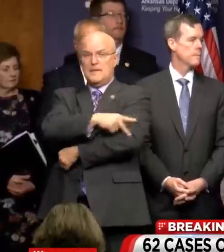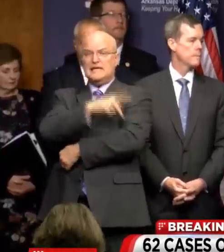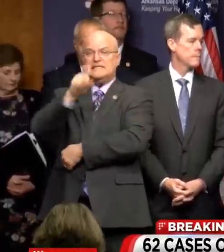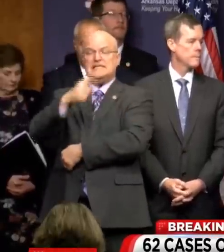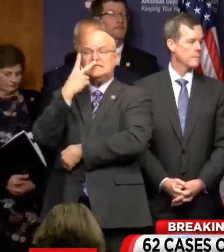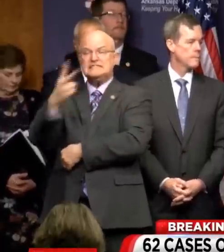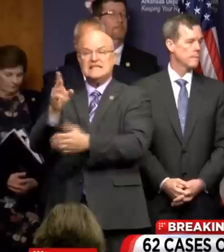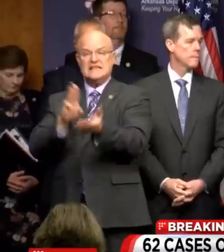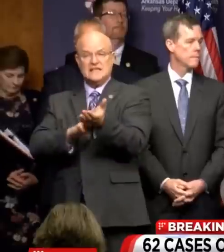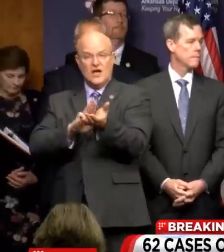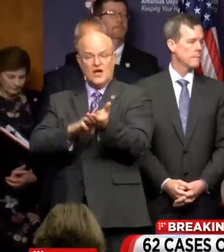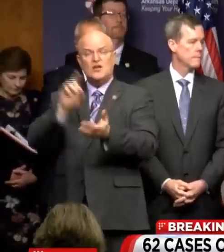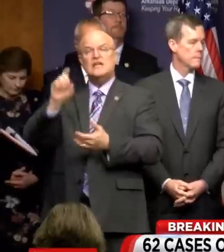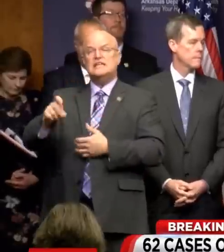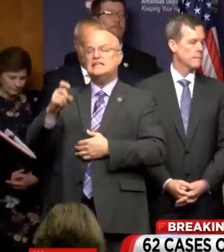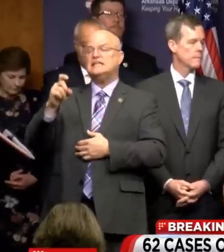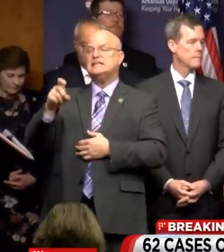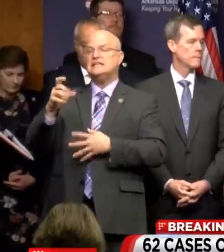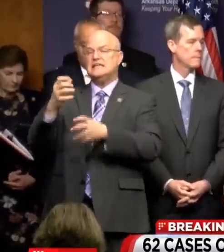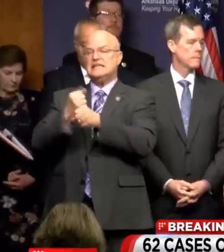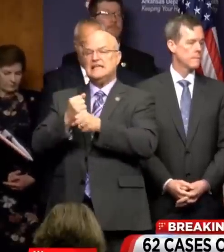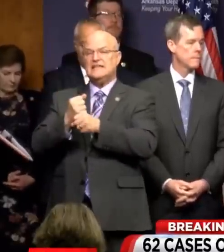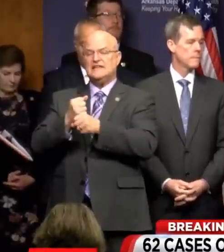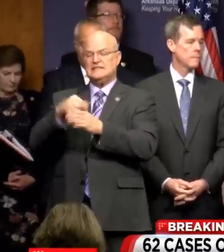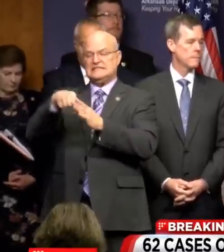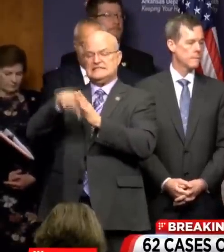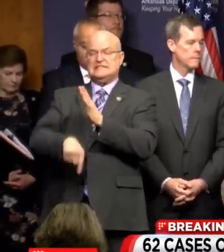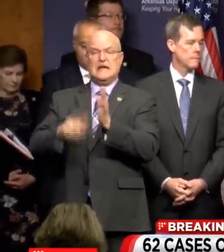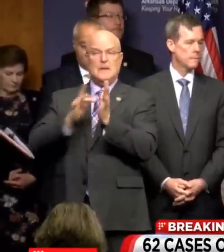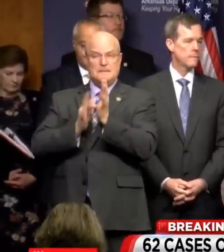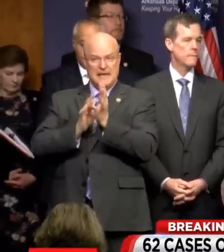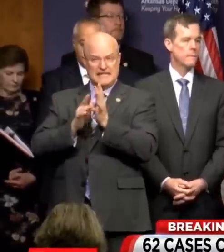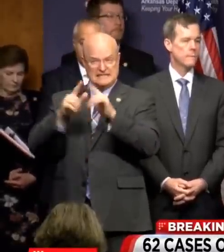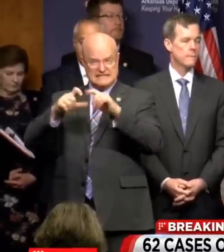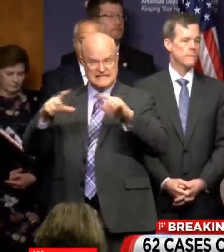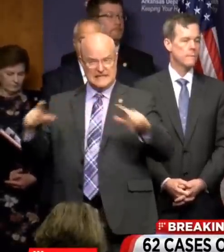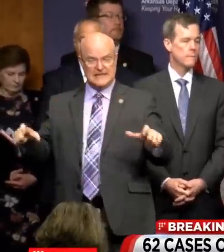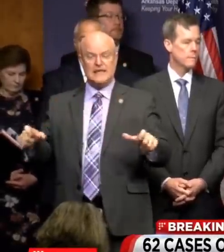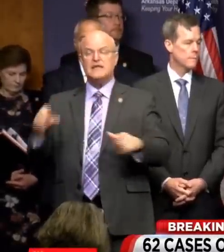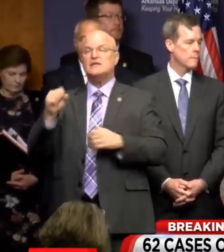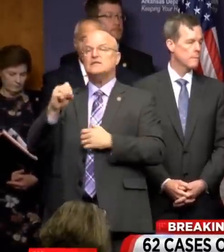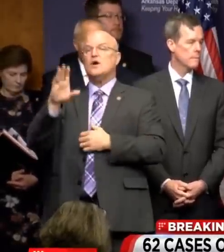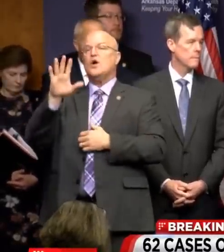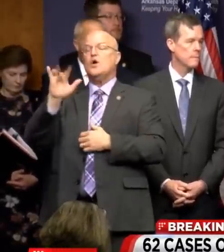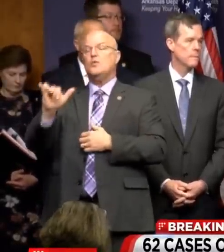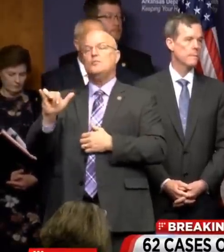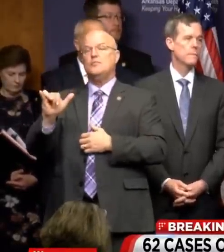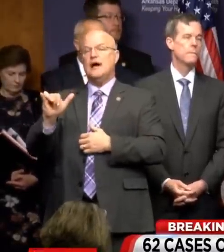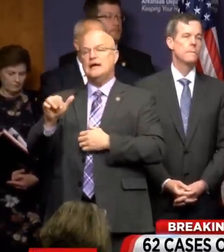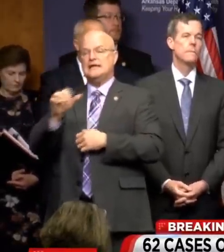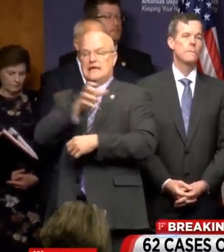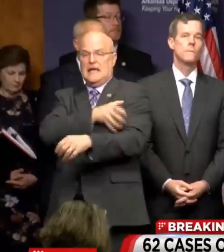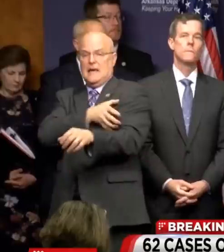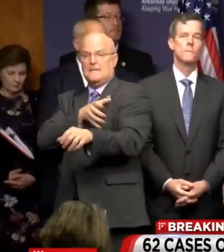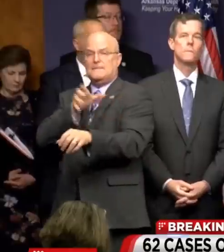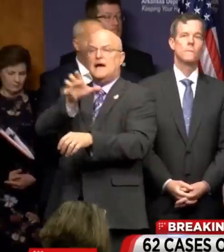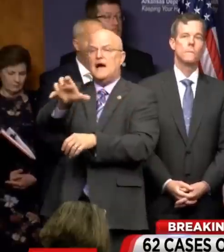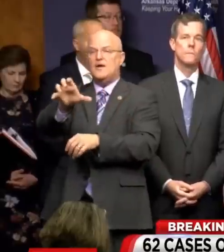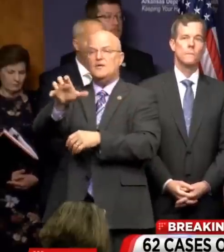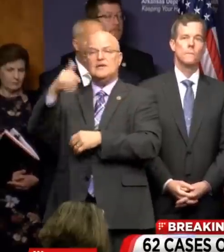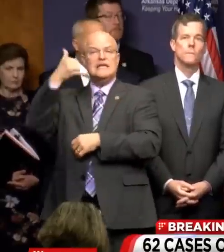to see their doctors. They need to be able to get their chronic medicines and those sort of things. So by empowering